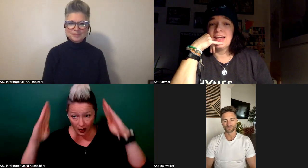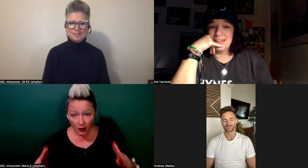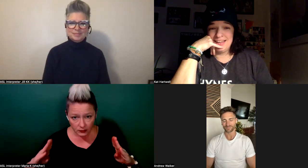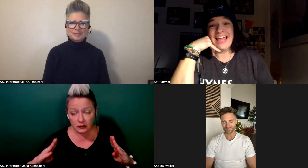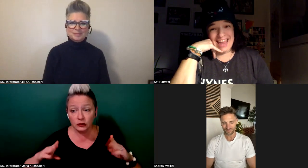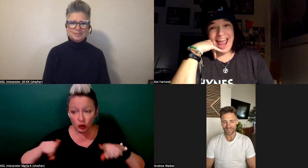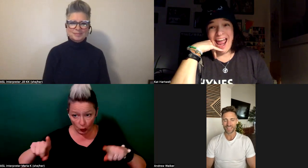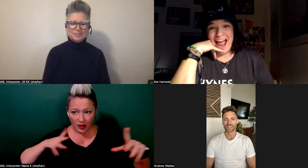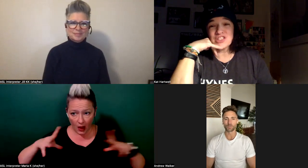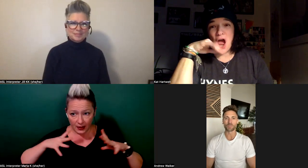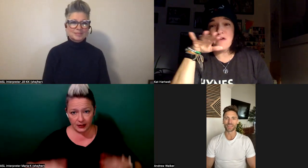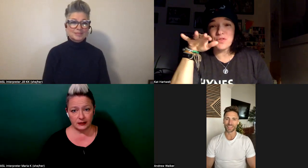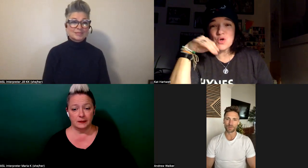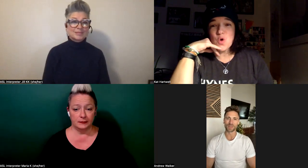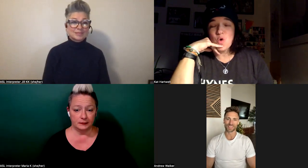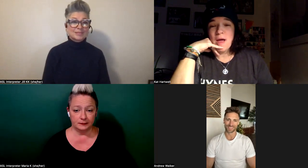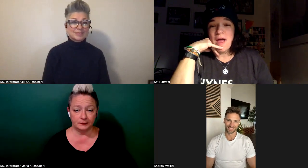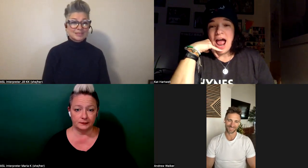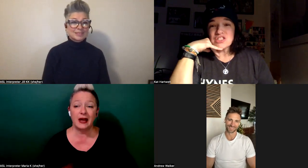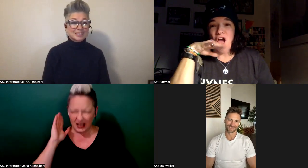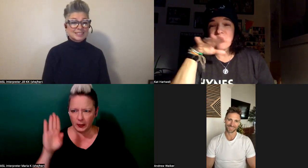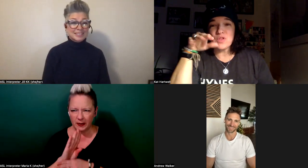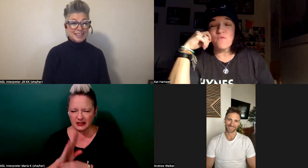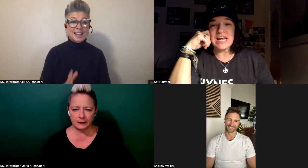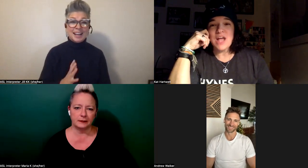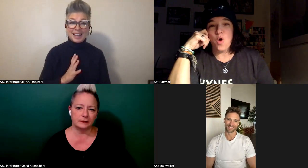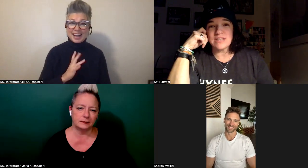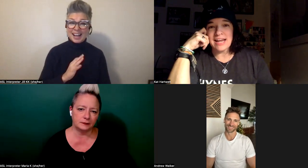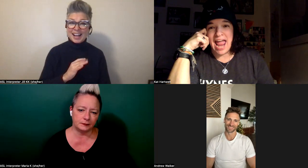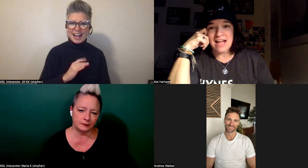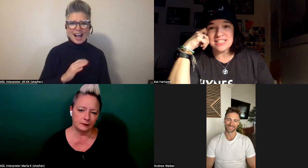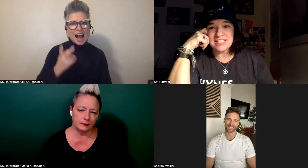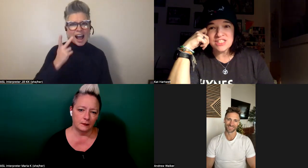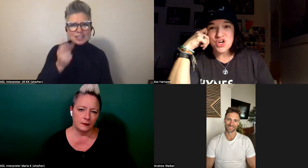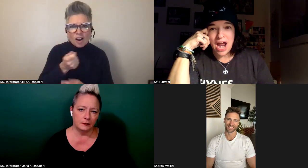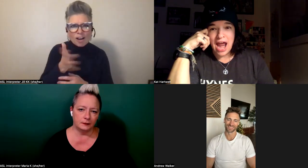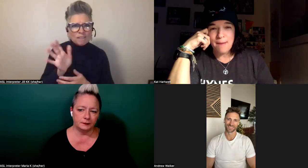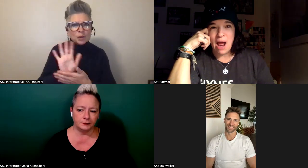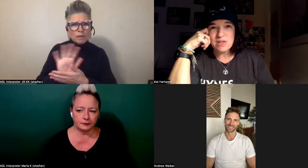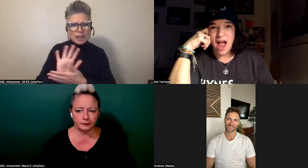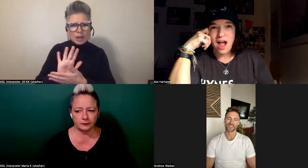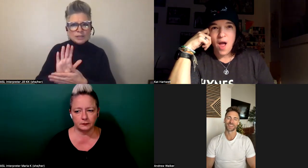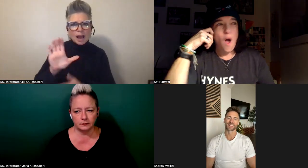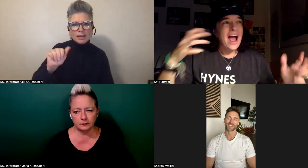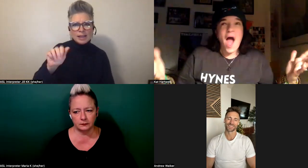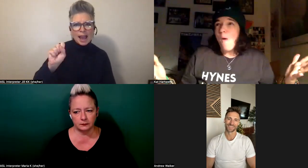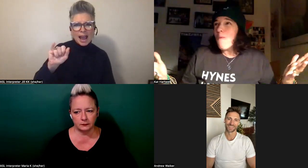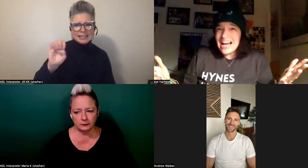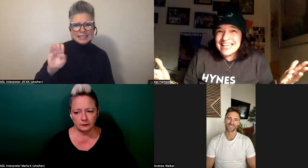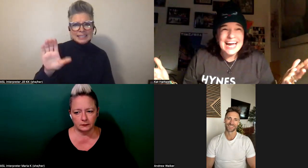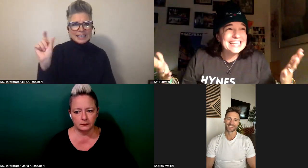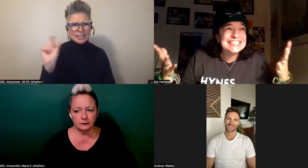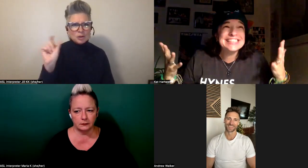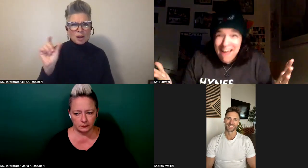So yeah, it'll be busy. I saw a few videos on Kathy's Instagram. I was like,